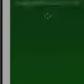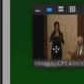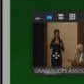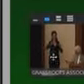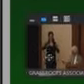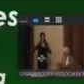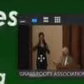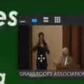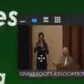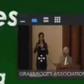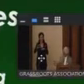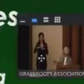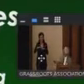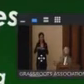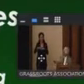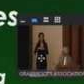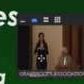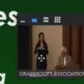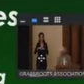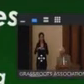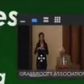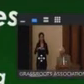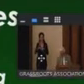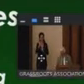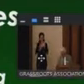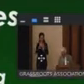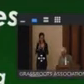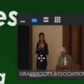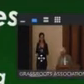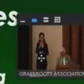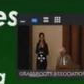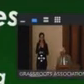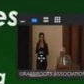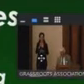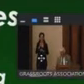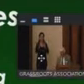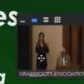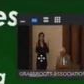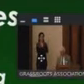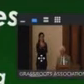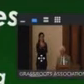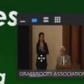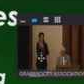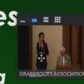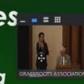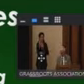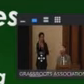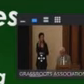world. So the risk of COVID-19 in countries where ivermectin is